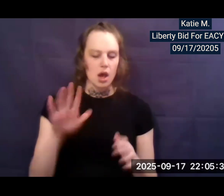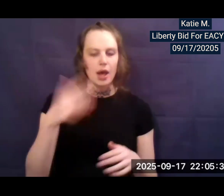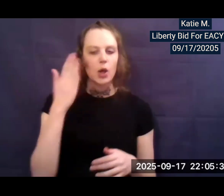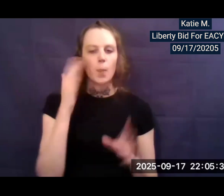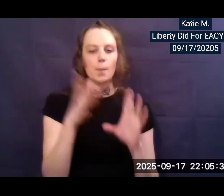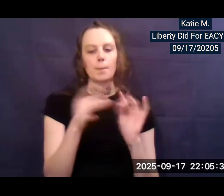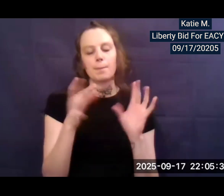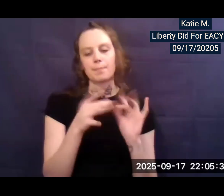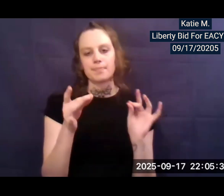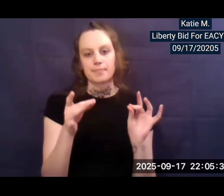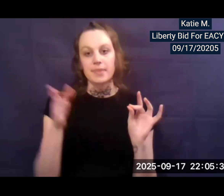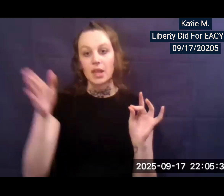I'm trying to use that